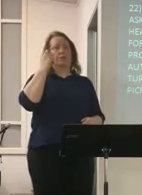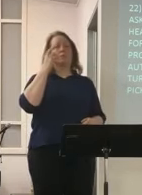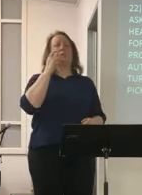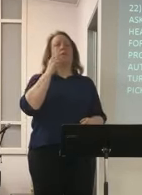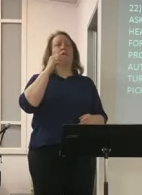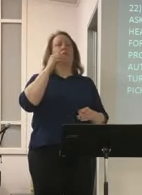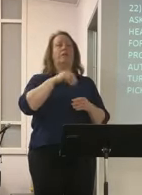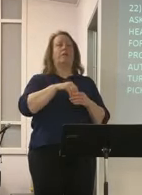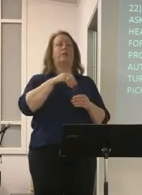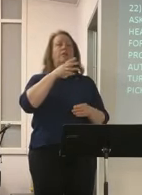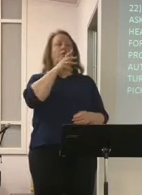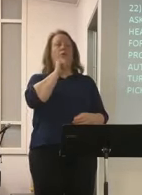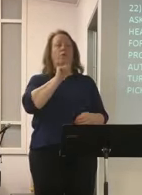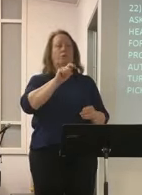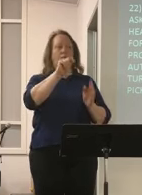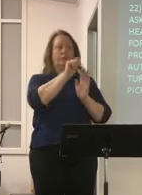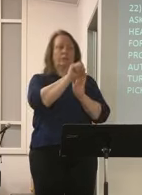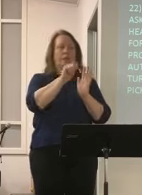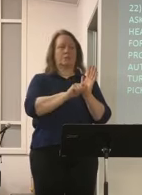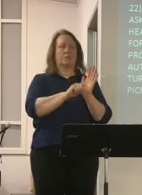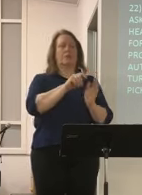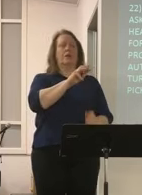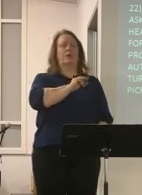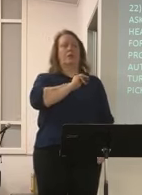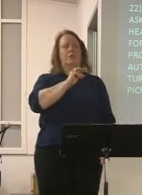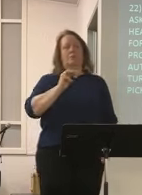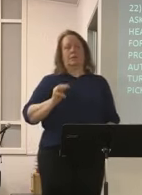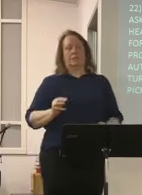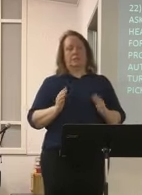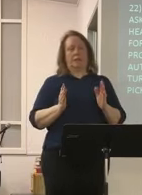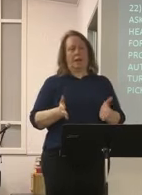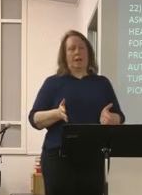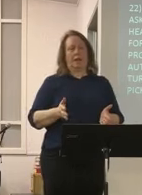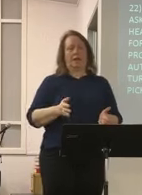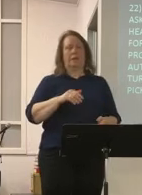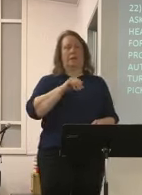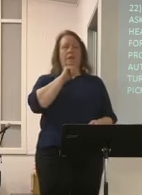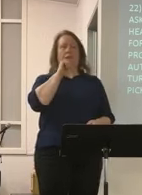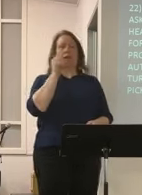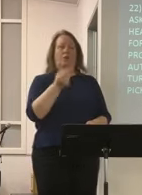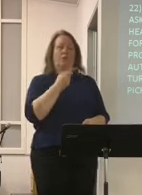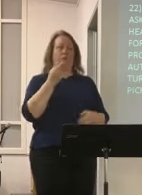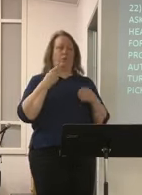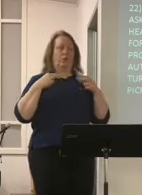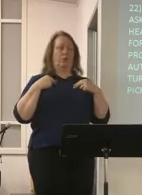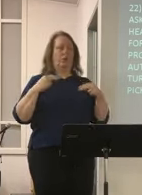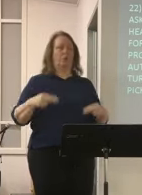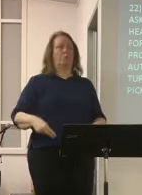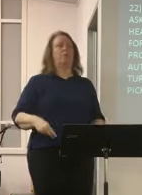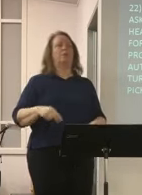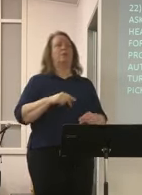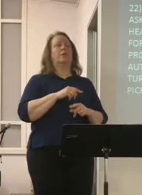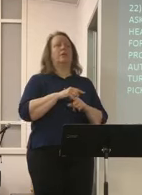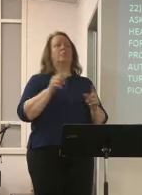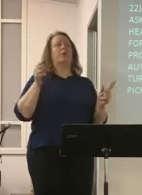Old Testament, the Messiah would be not only human, but he would be